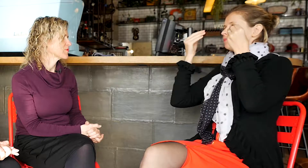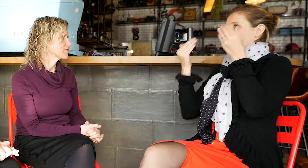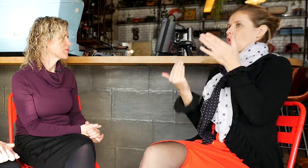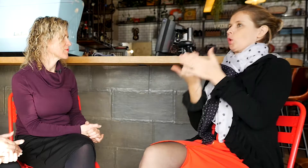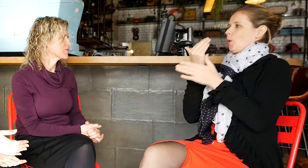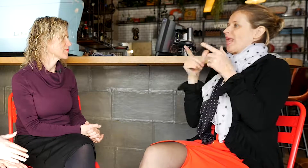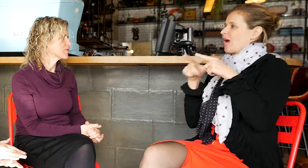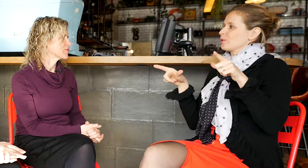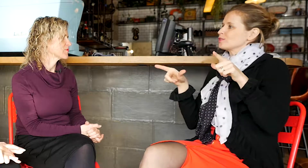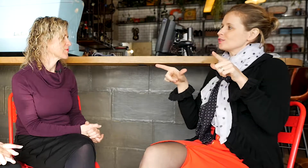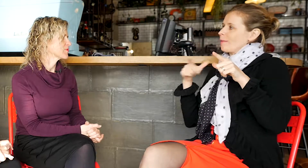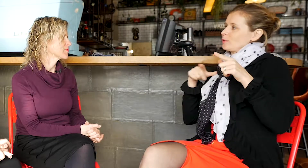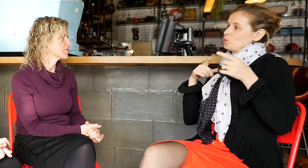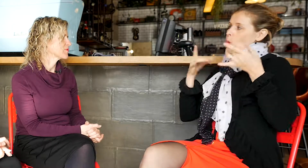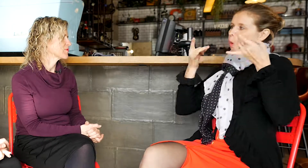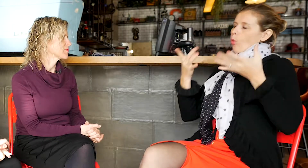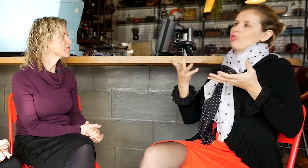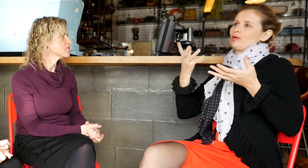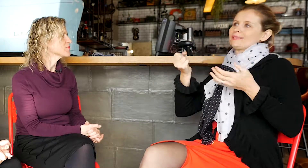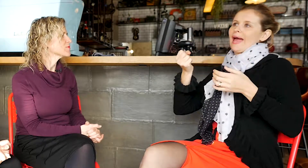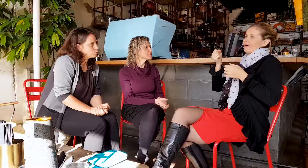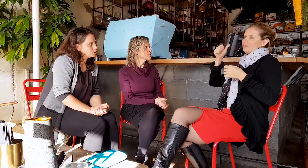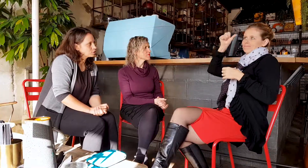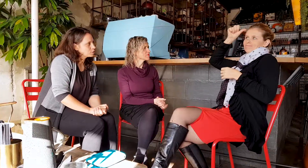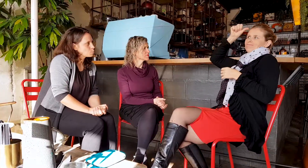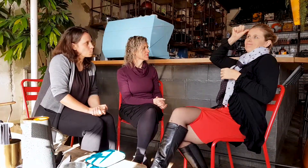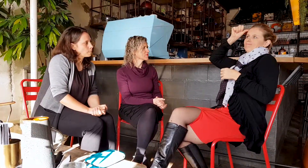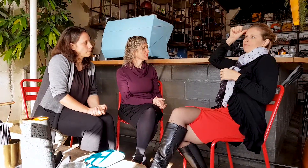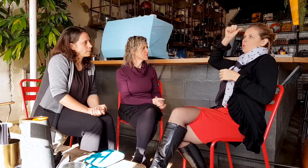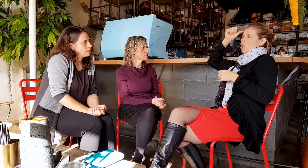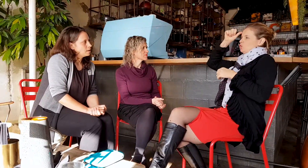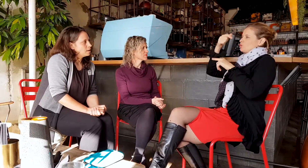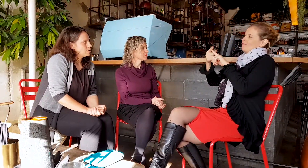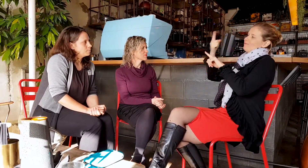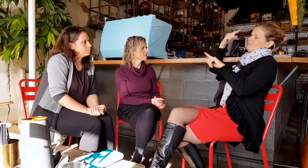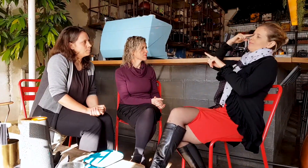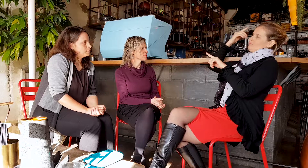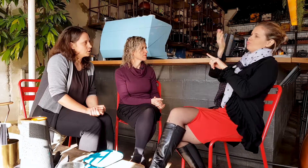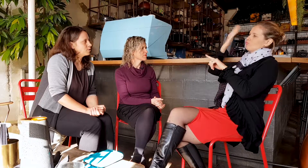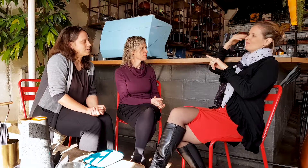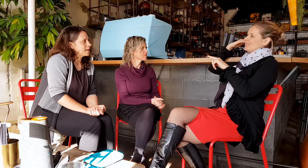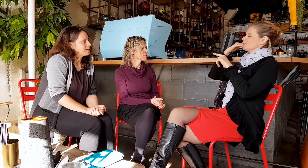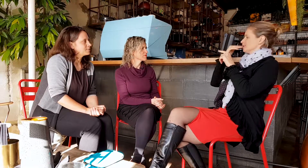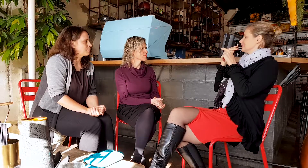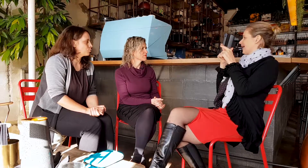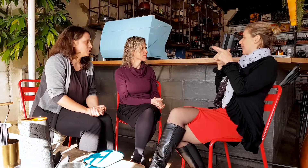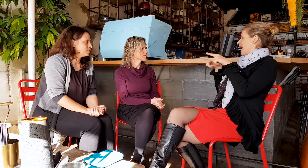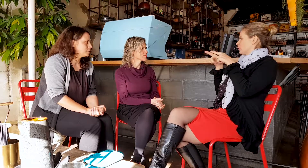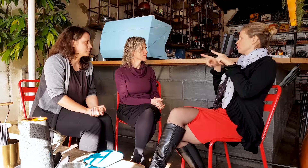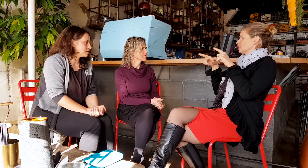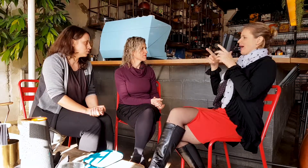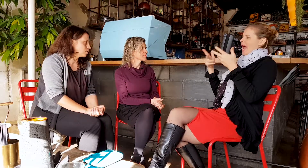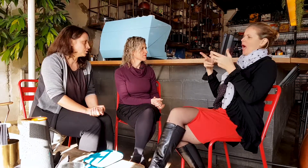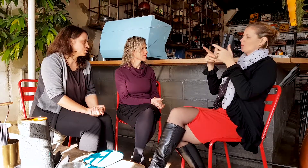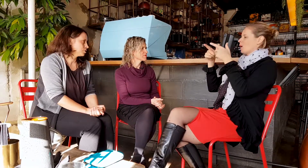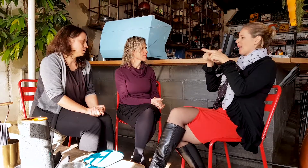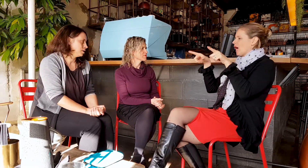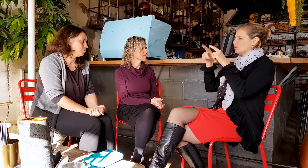would determine how quickly they may pick up the language. So if they have some previous knowledge